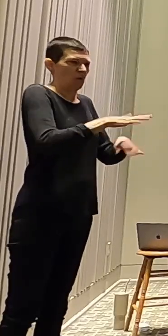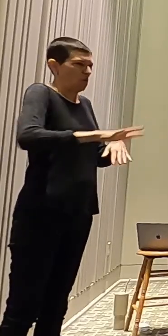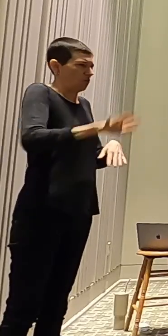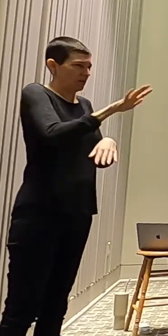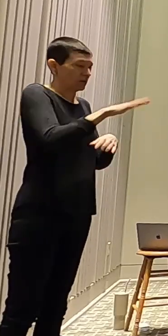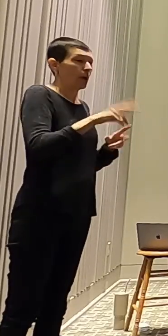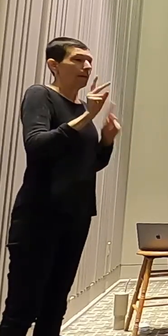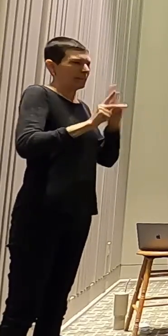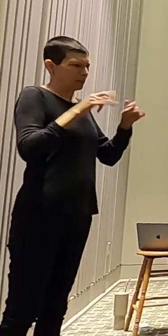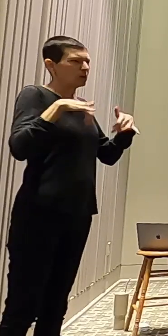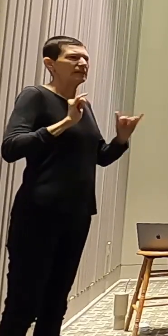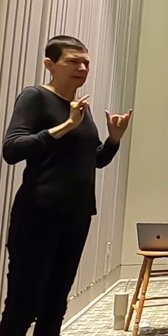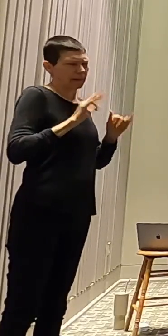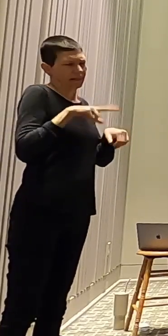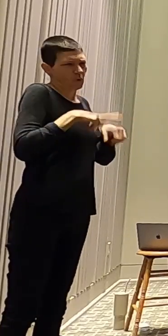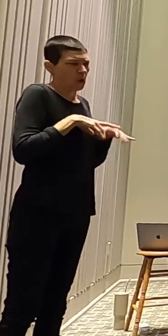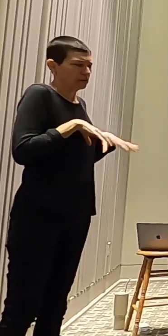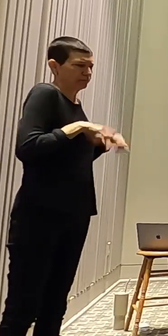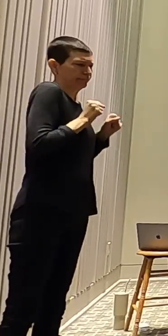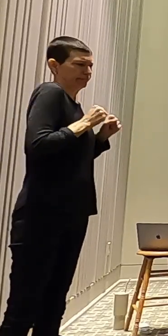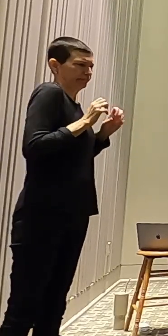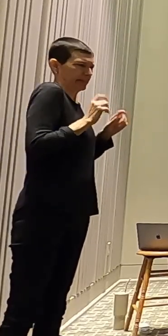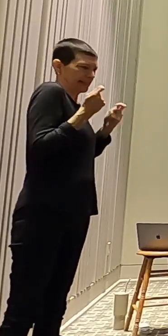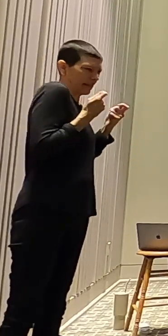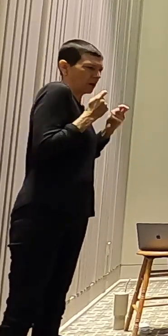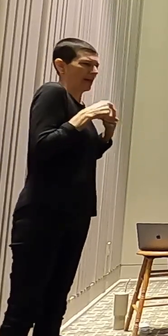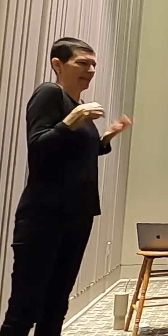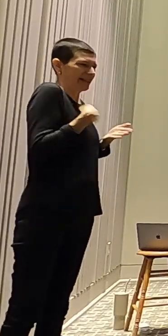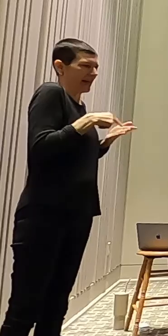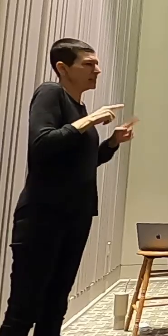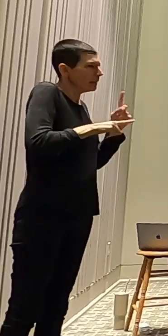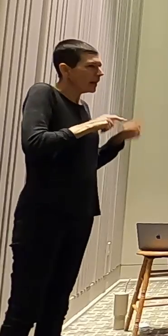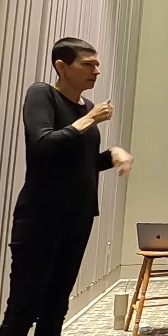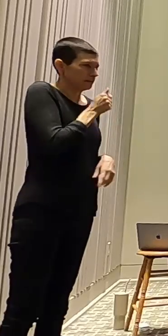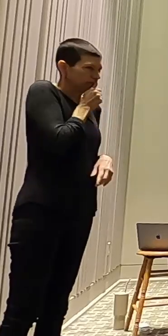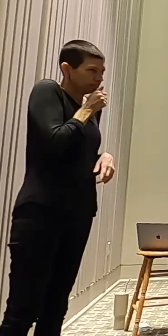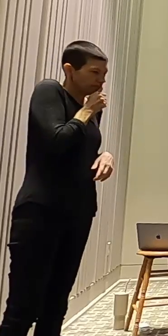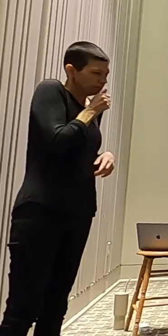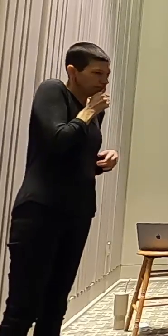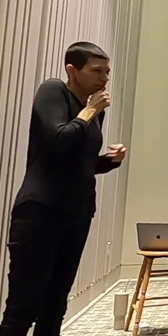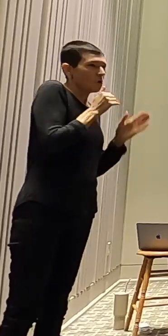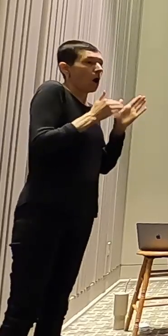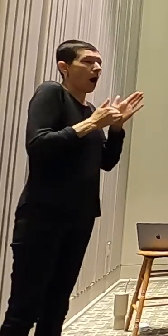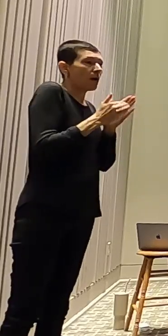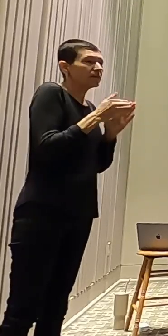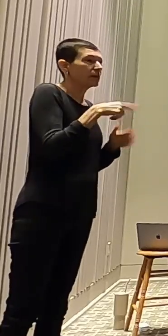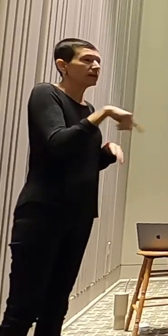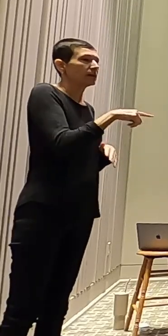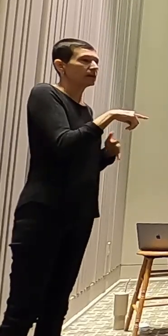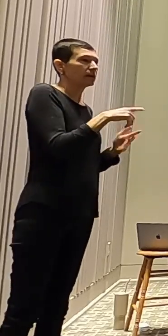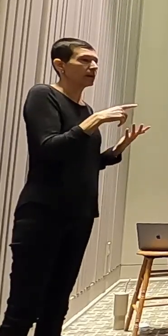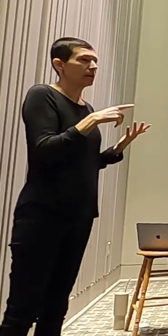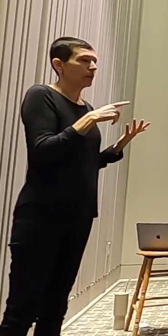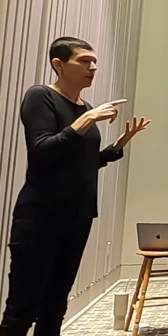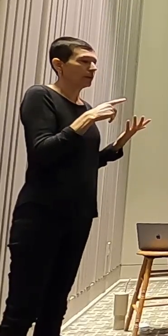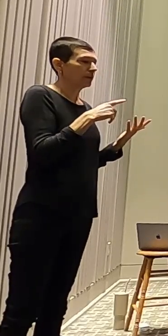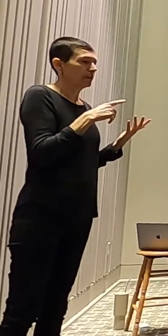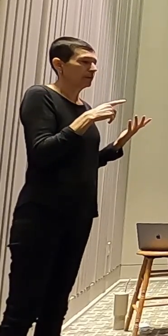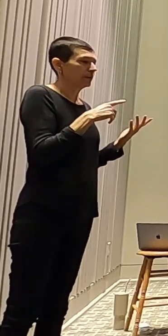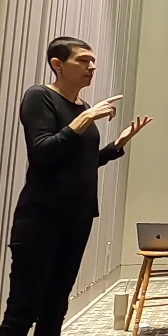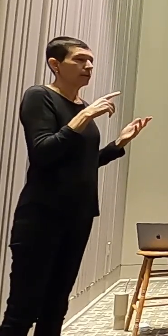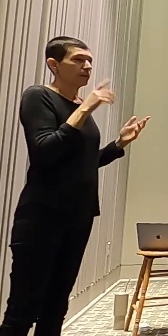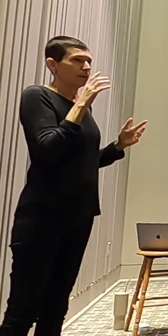course, still held ceremonies, and they danced, but in secret. Oftentimes, though, they were found and they